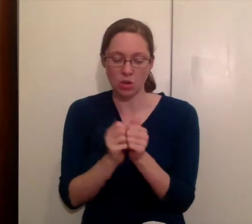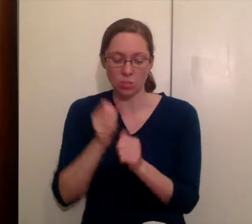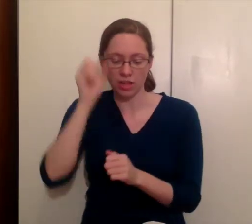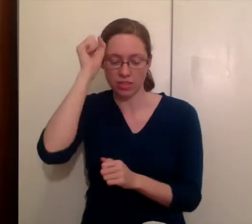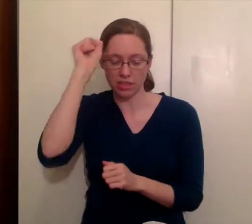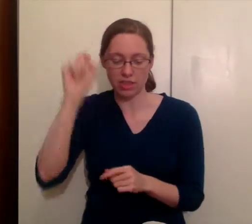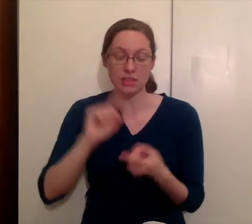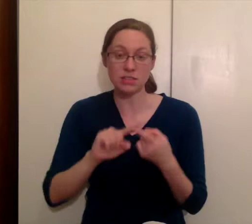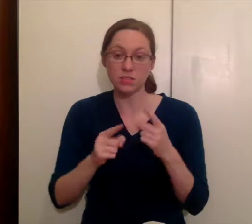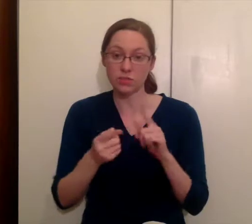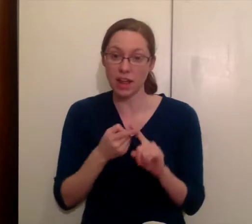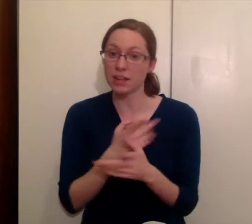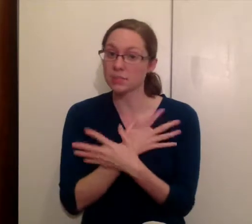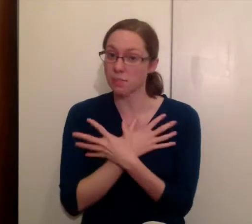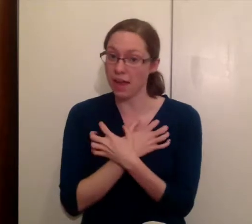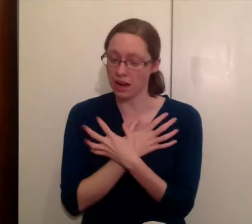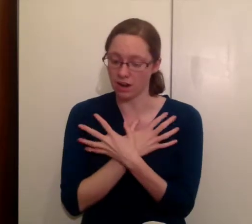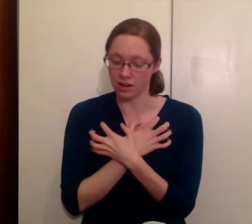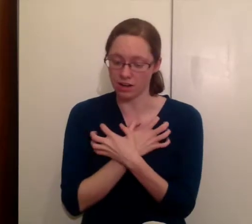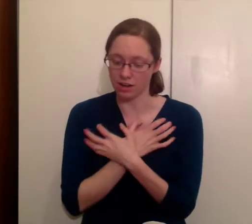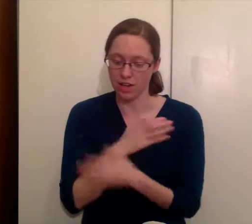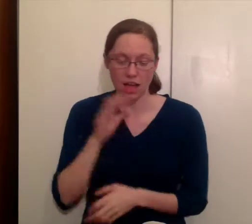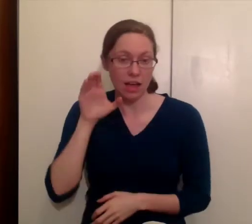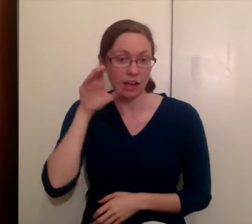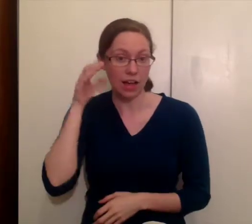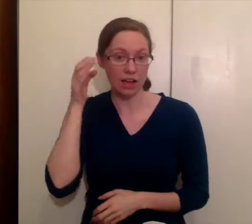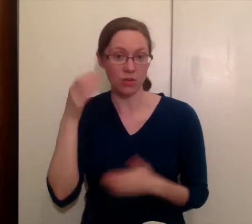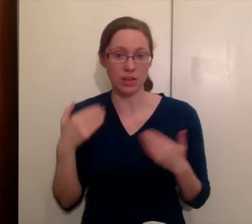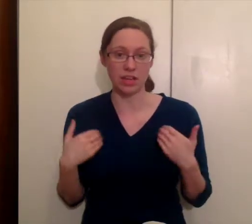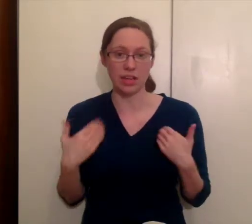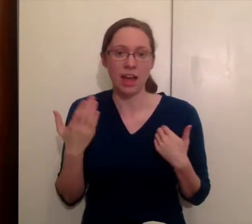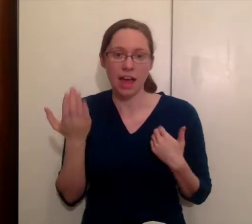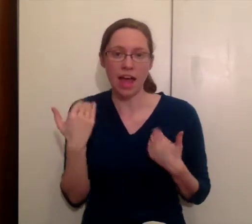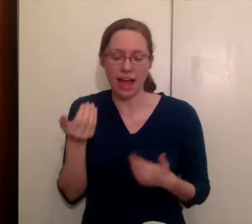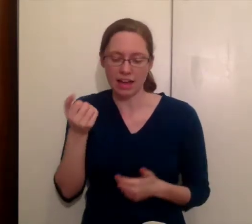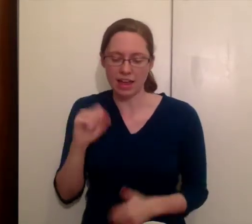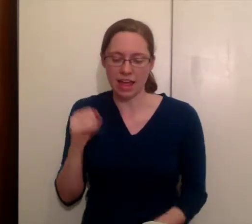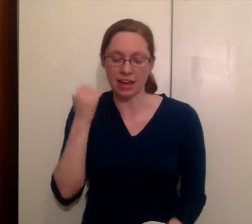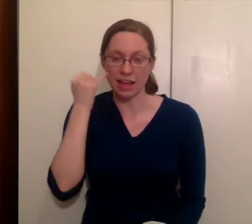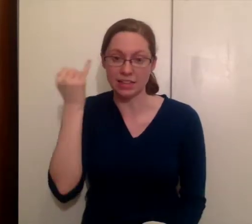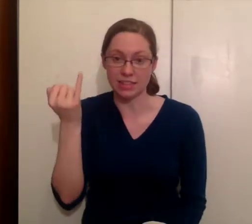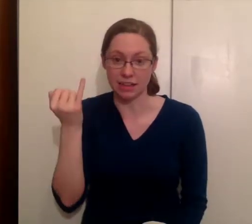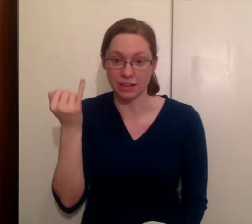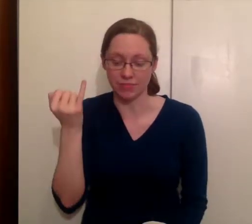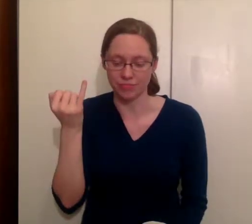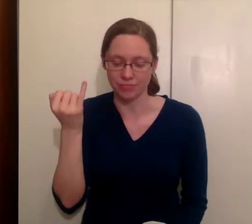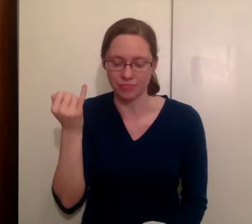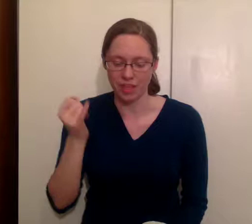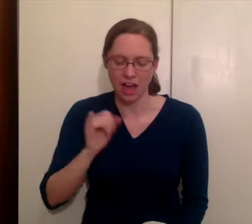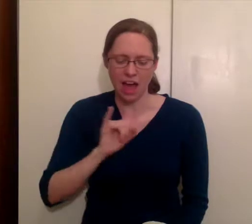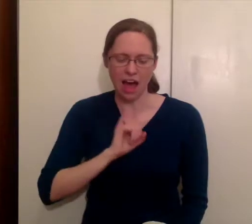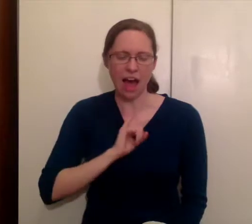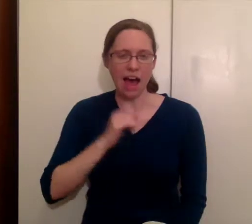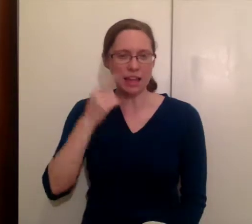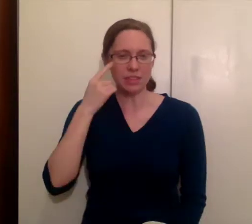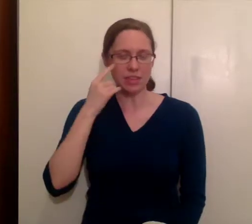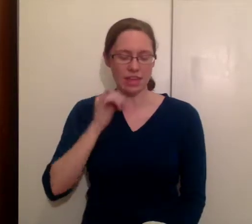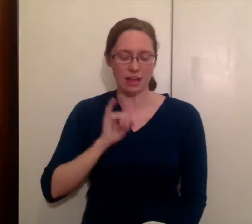with his friend Bear, Coyote had an idea. "I think